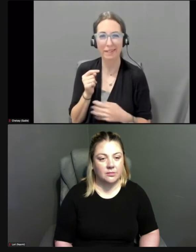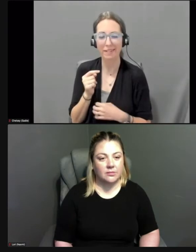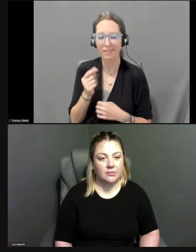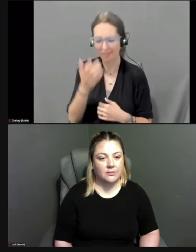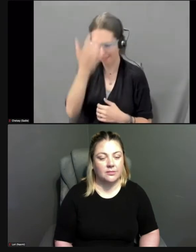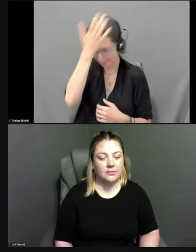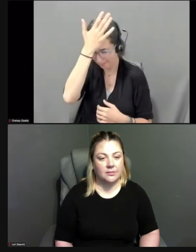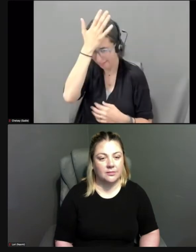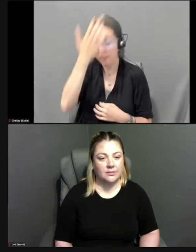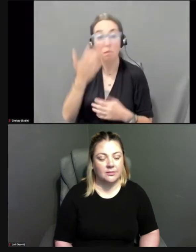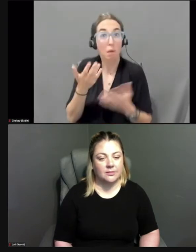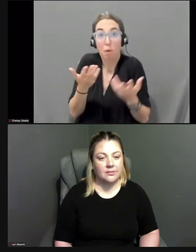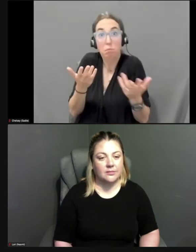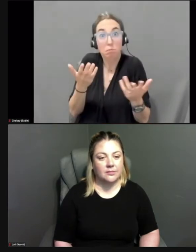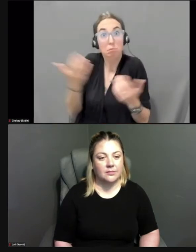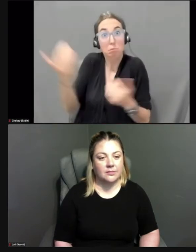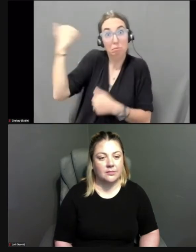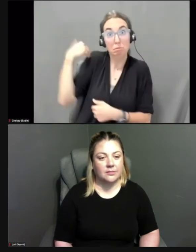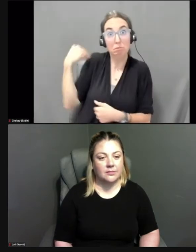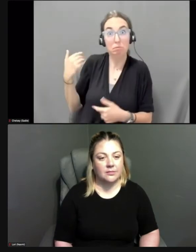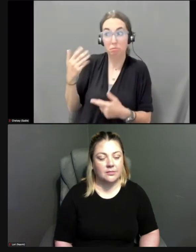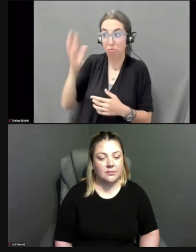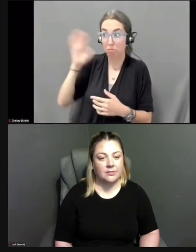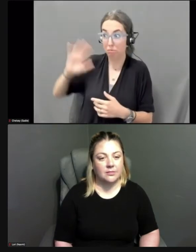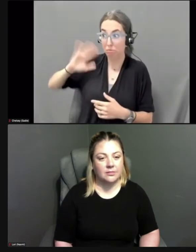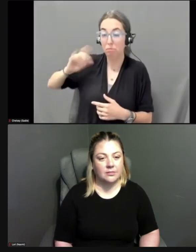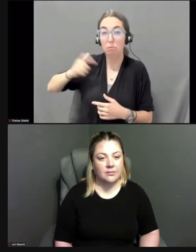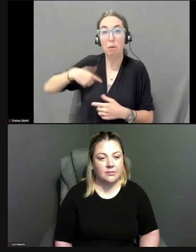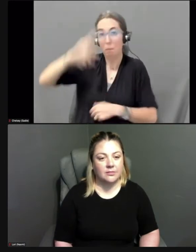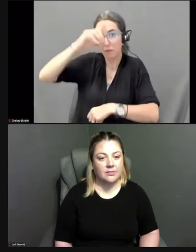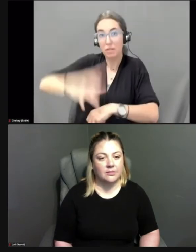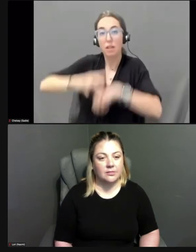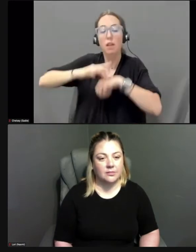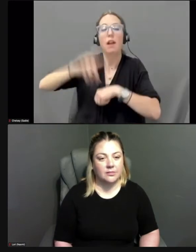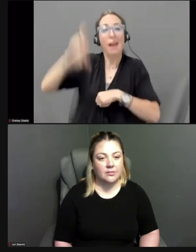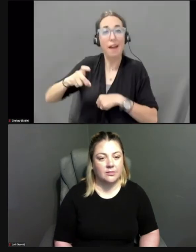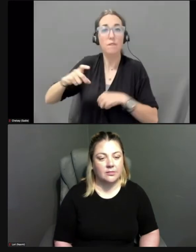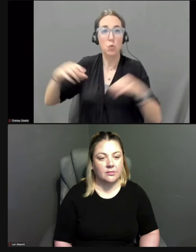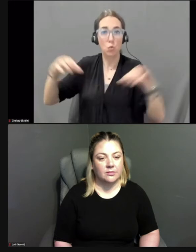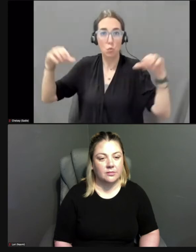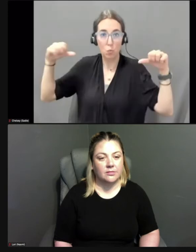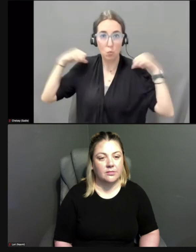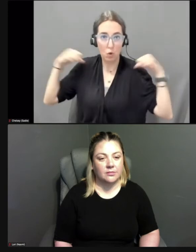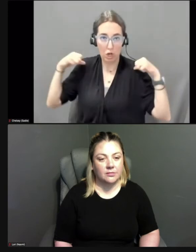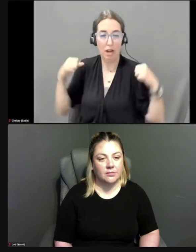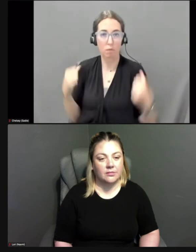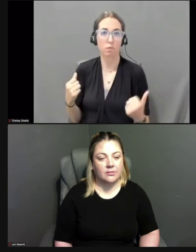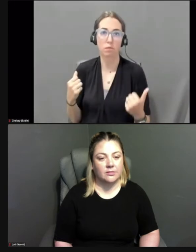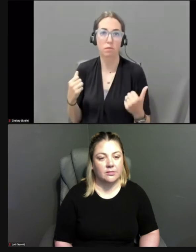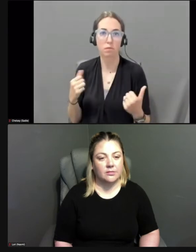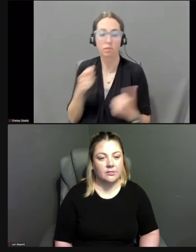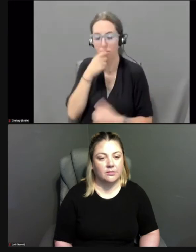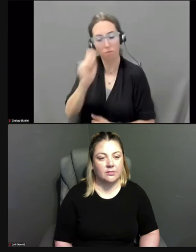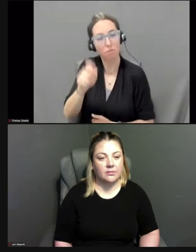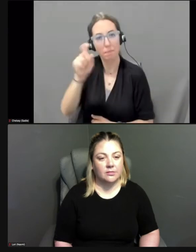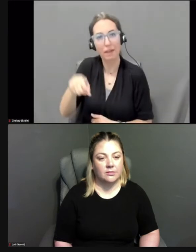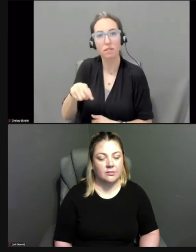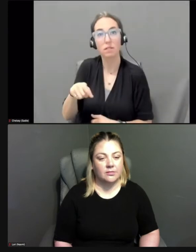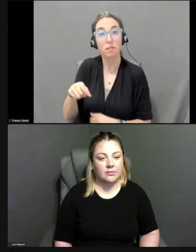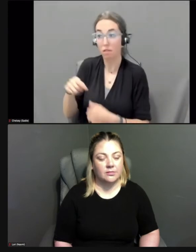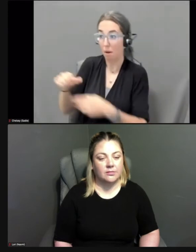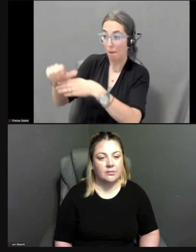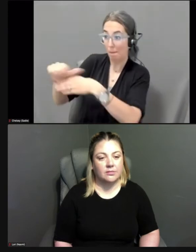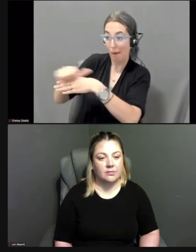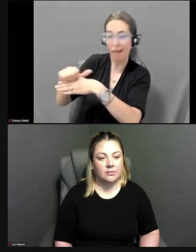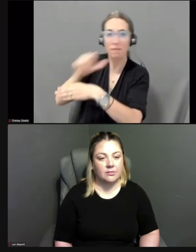the idea that I needed to go work out, a formal workout, I guess, that wasn't just going to marching band. I was